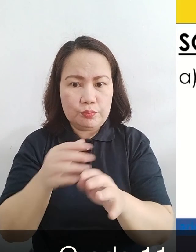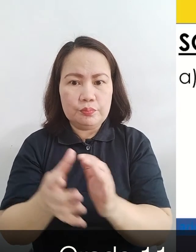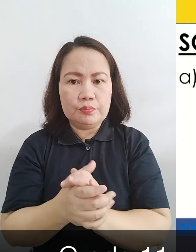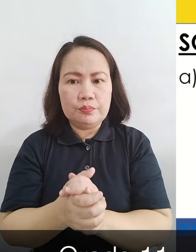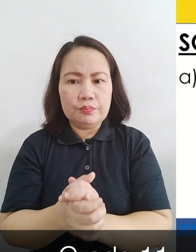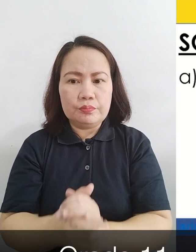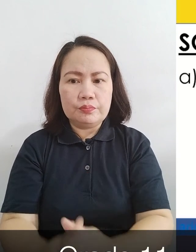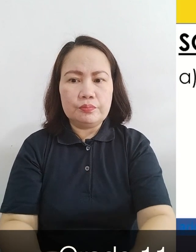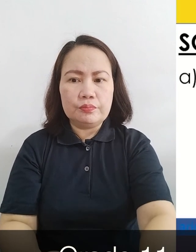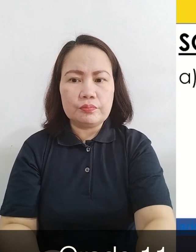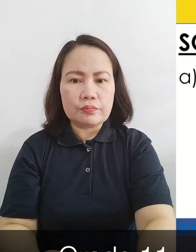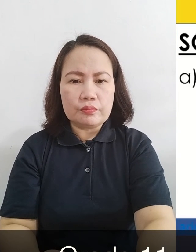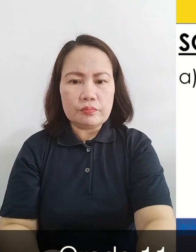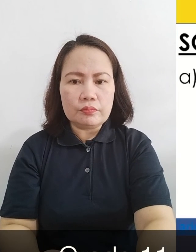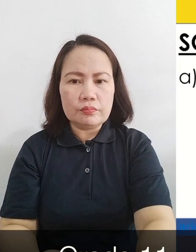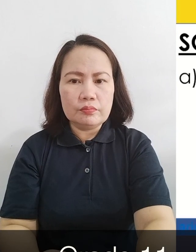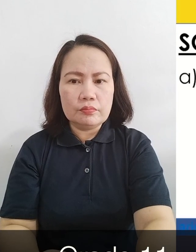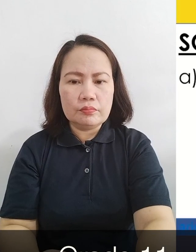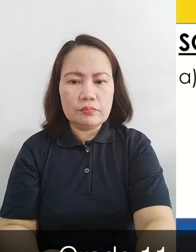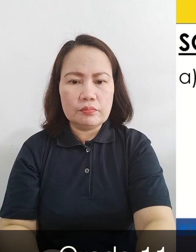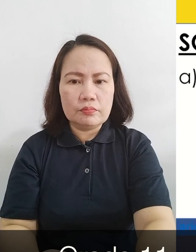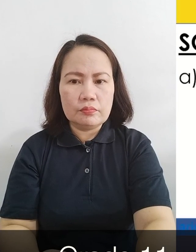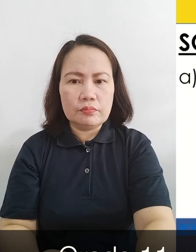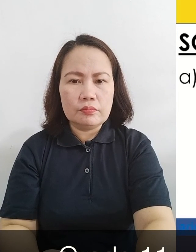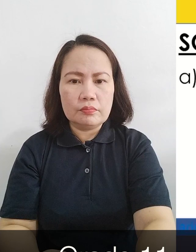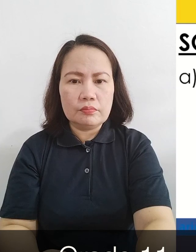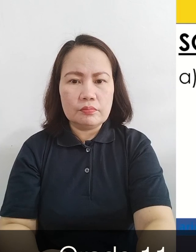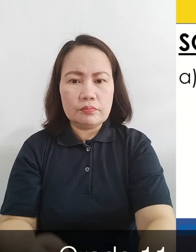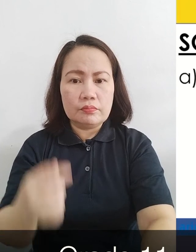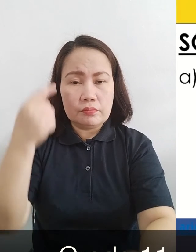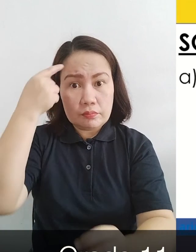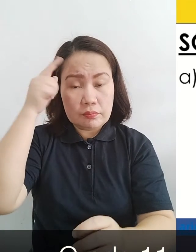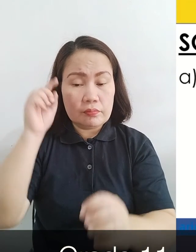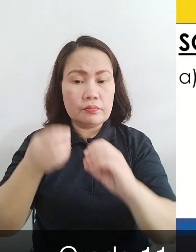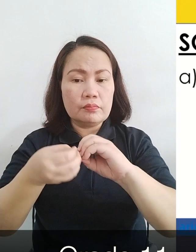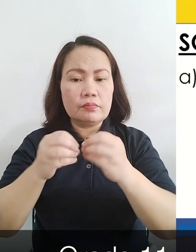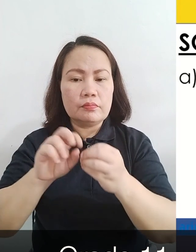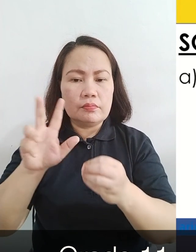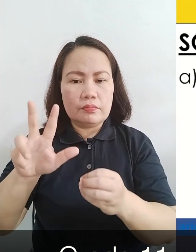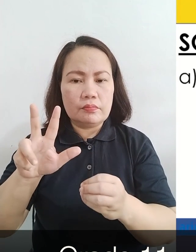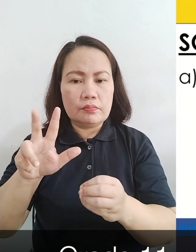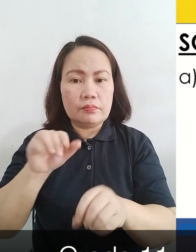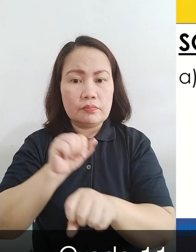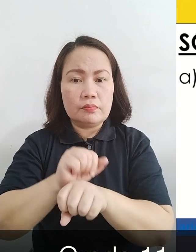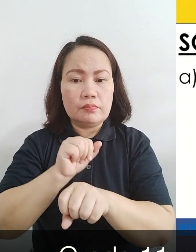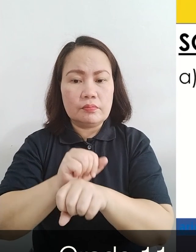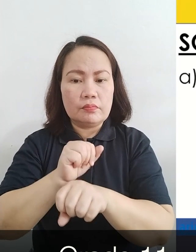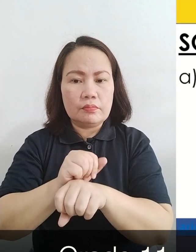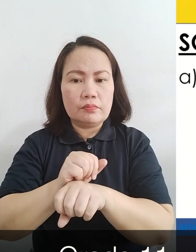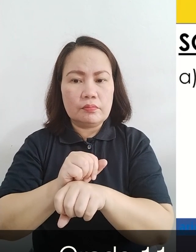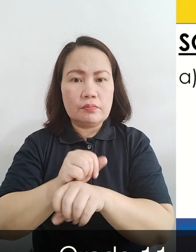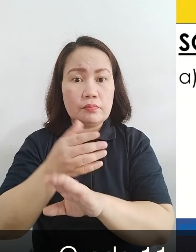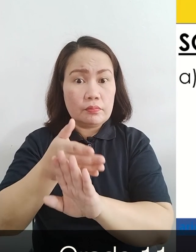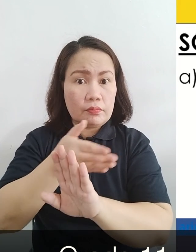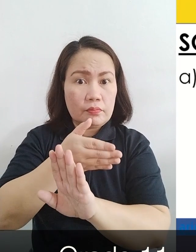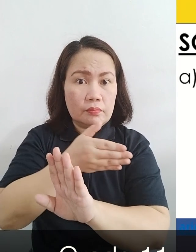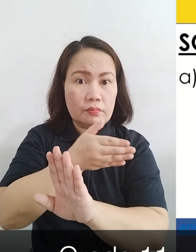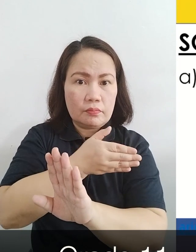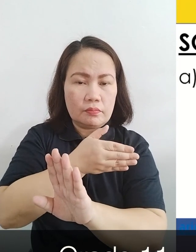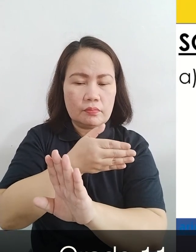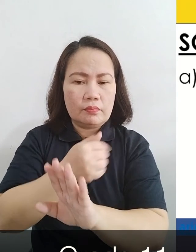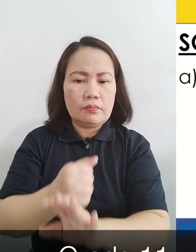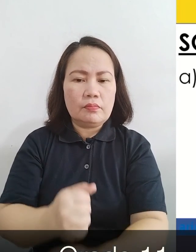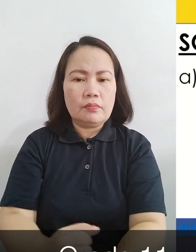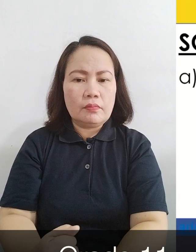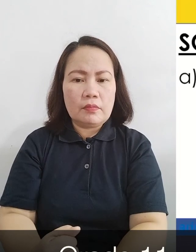Okay, for practice exercises number 3, ito yung working backward, yung alamin nyo kung sum or difference